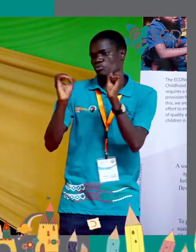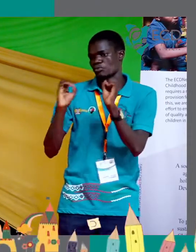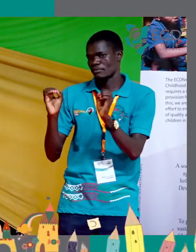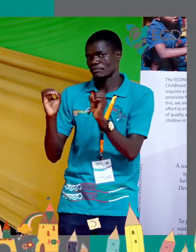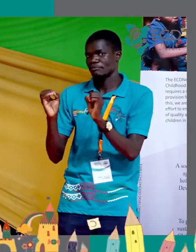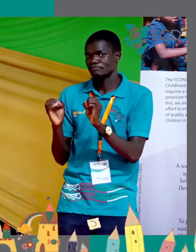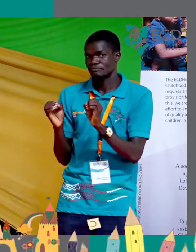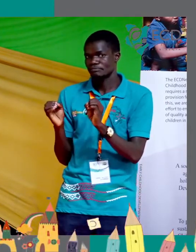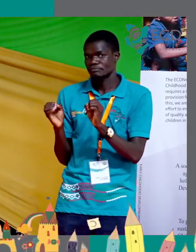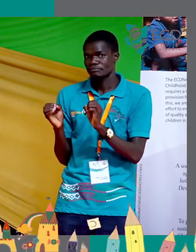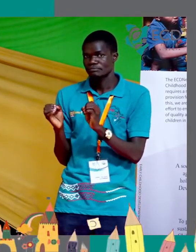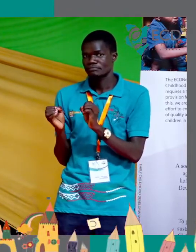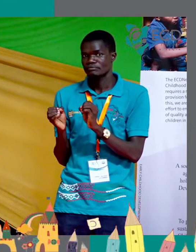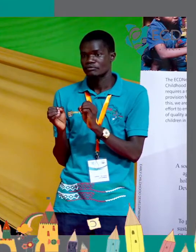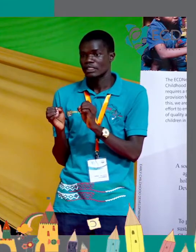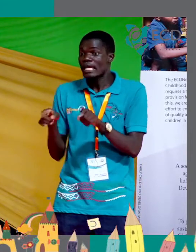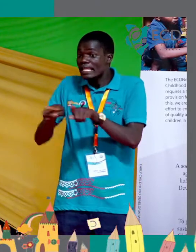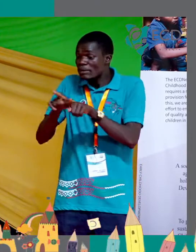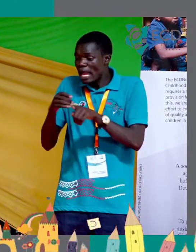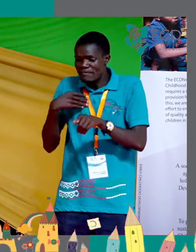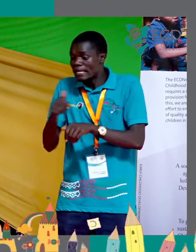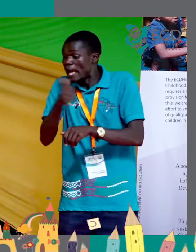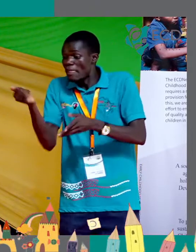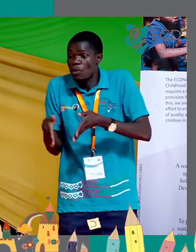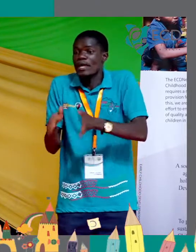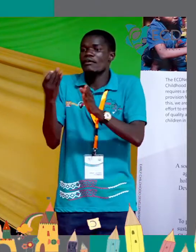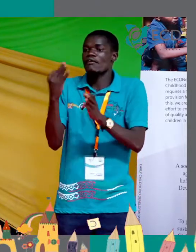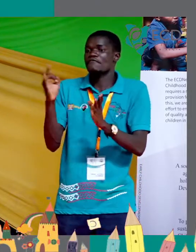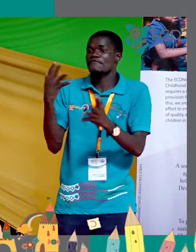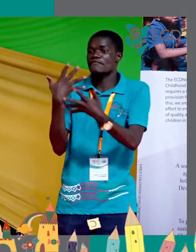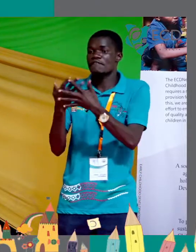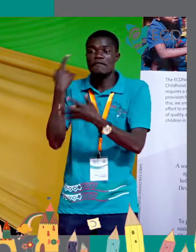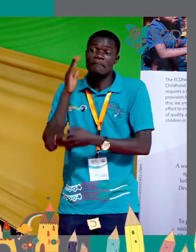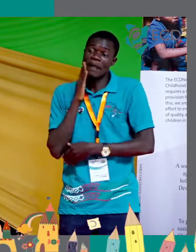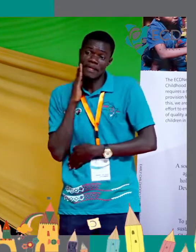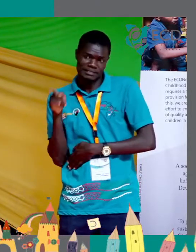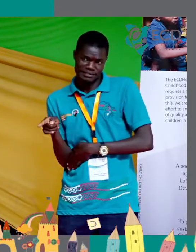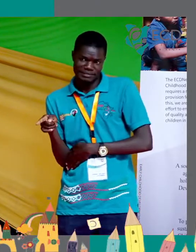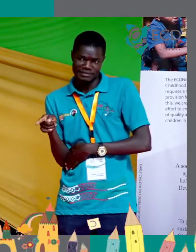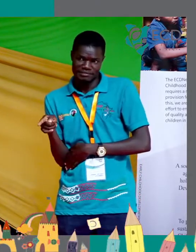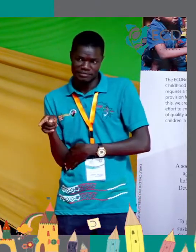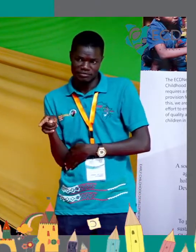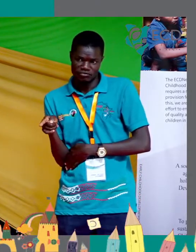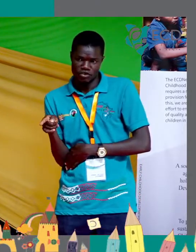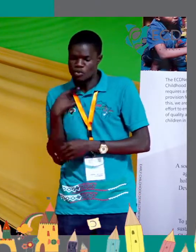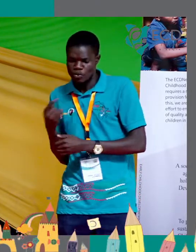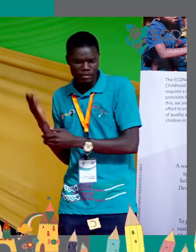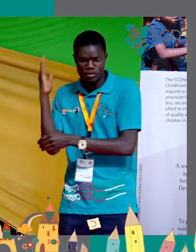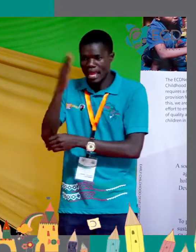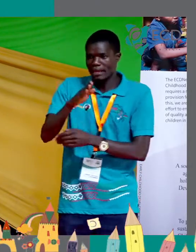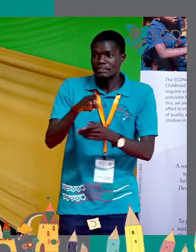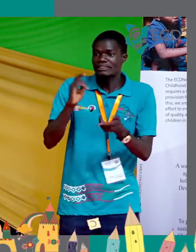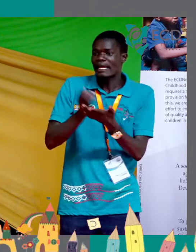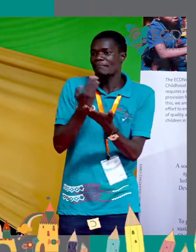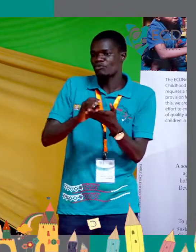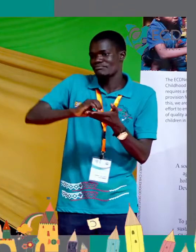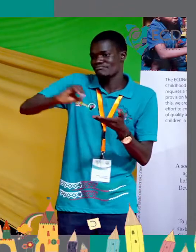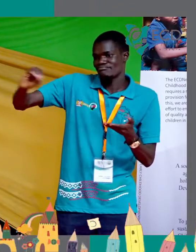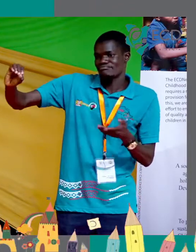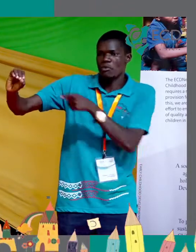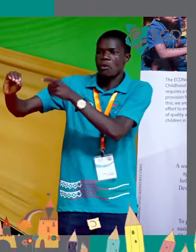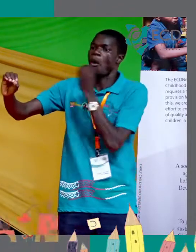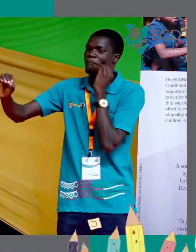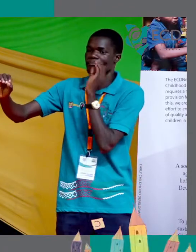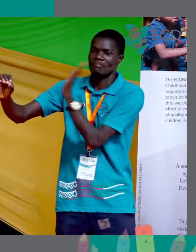alternative sentences for the mothers. The mothers got released and the children also went back home.